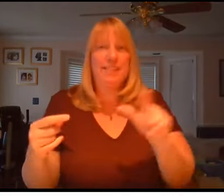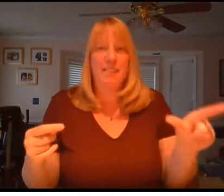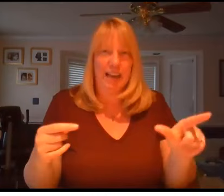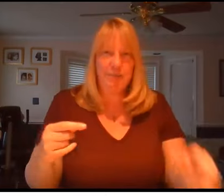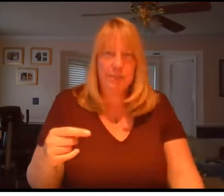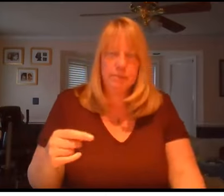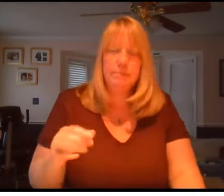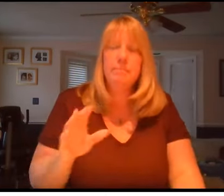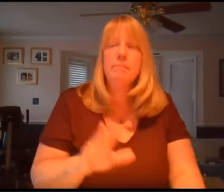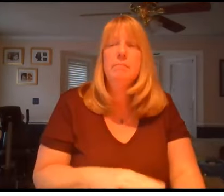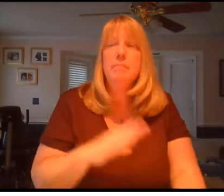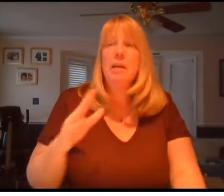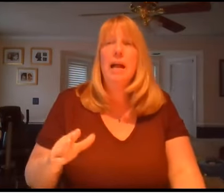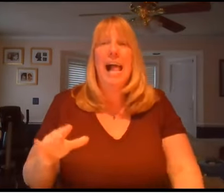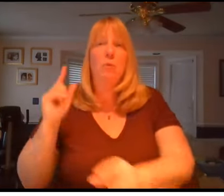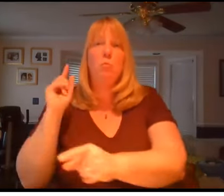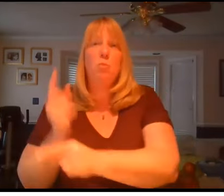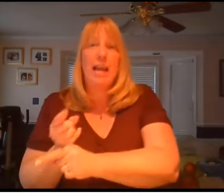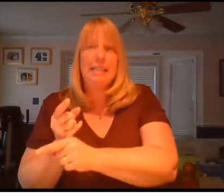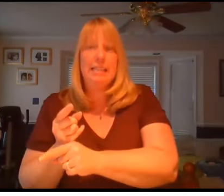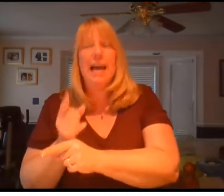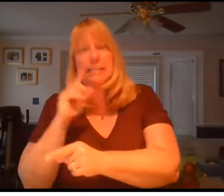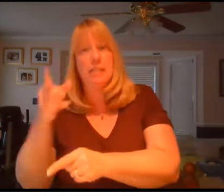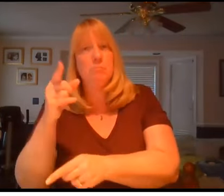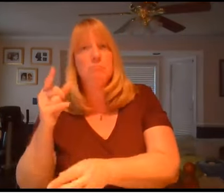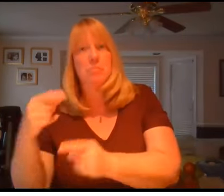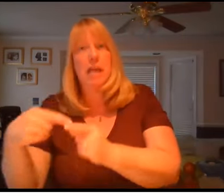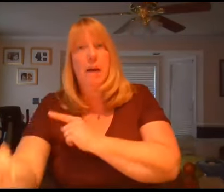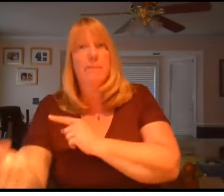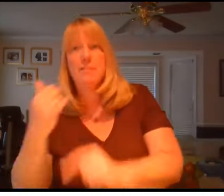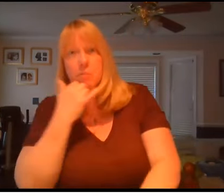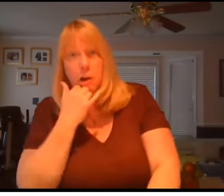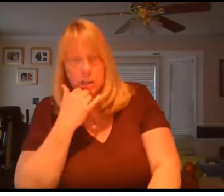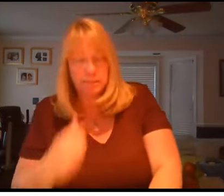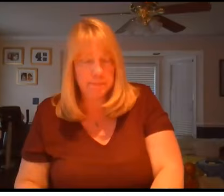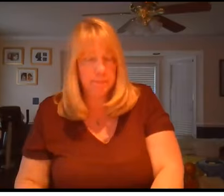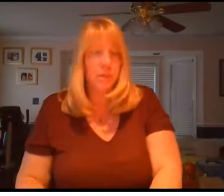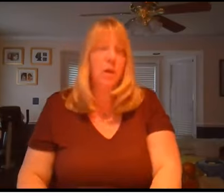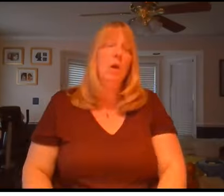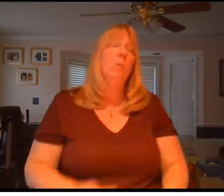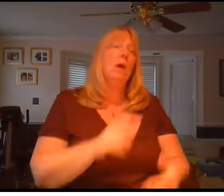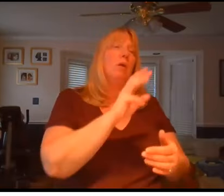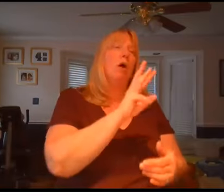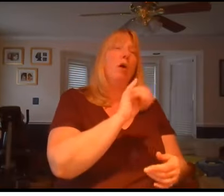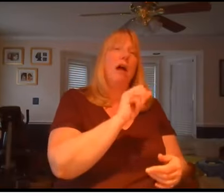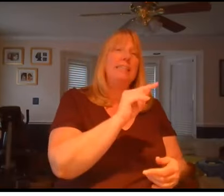right, which also means the opposite of your left, and then there's right, which means the opposite of wrong.